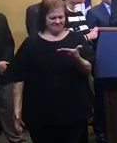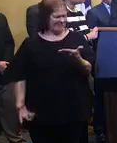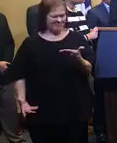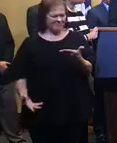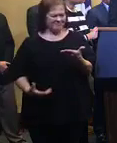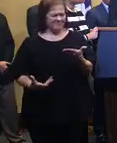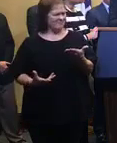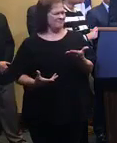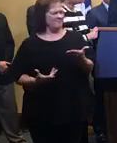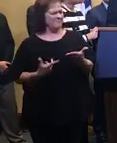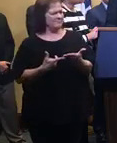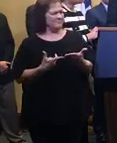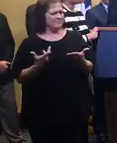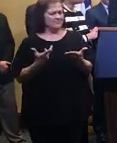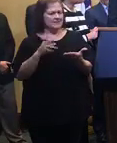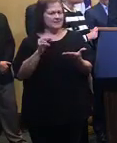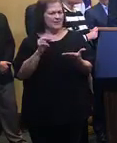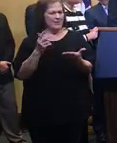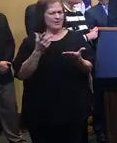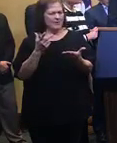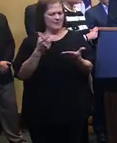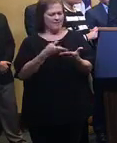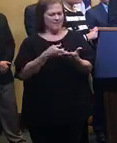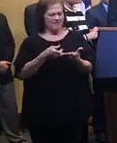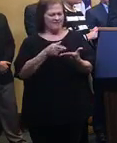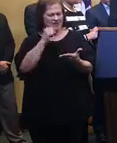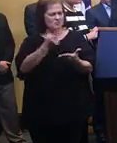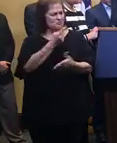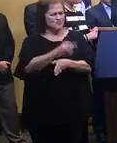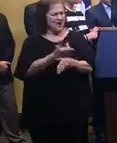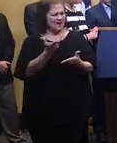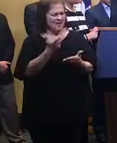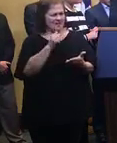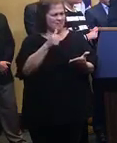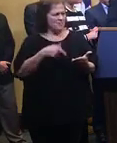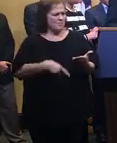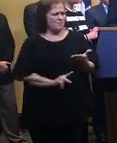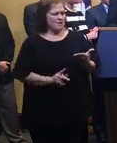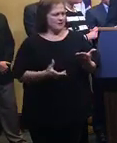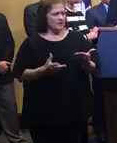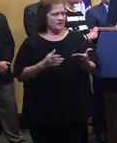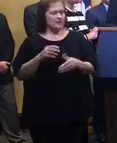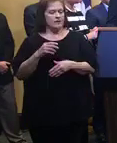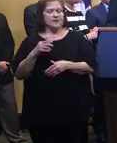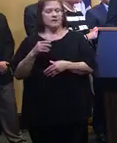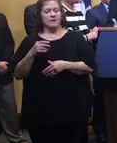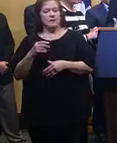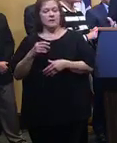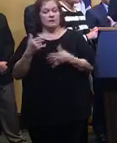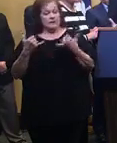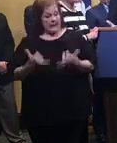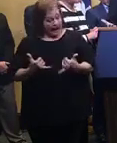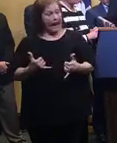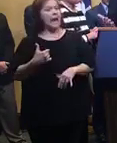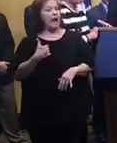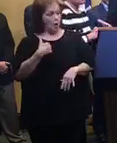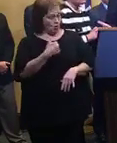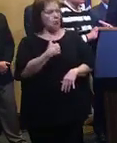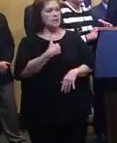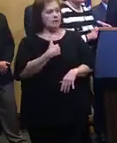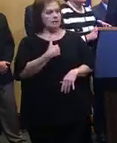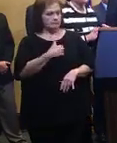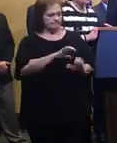oh, okay, we'll approve it even though you guys don't have your ducks in the row. And what we've done is Get our ducks in a row. I was going to say